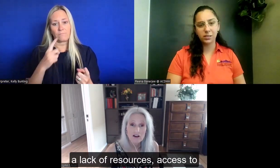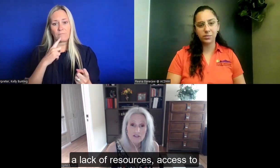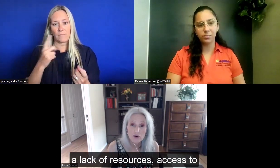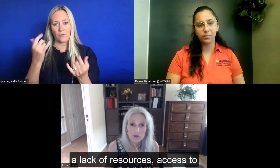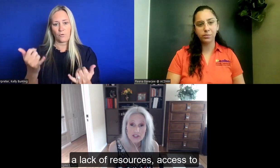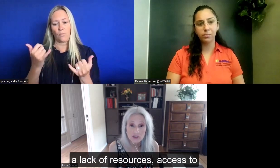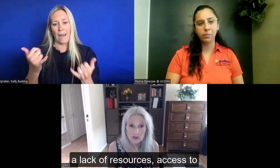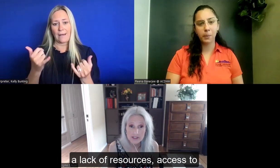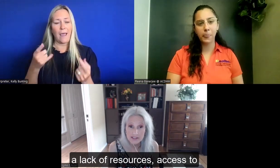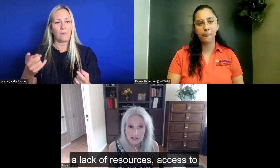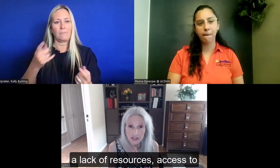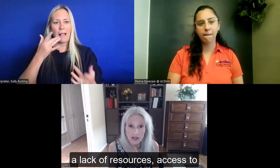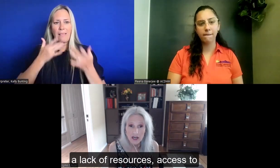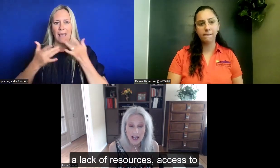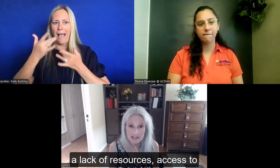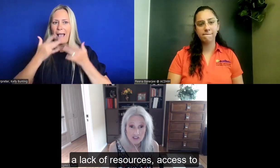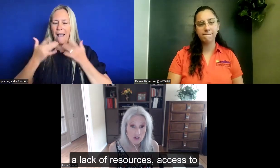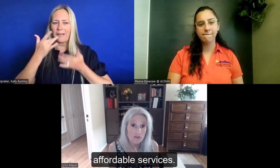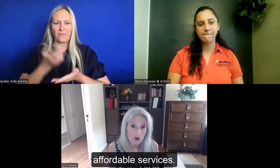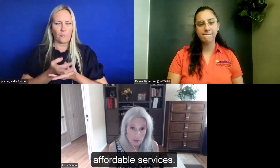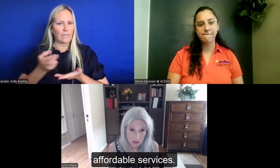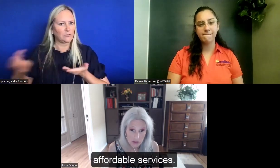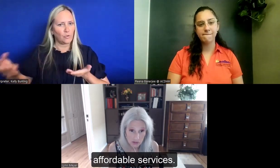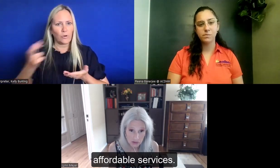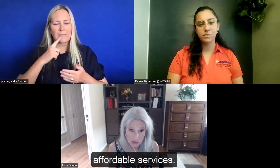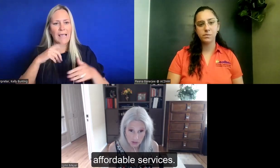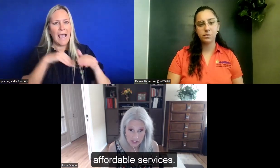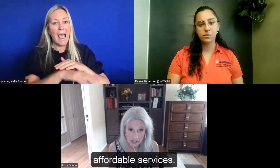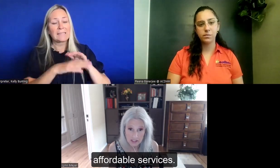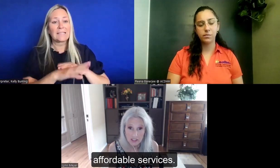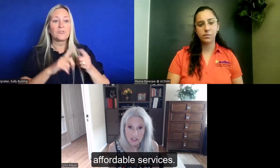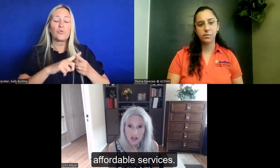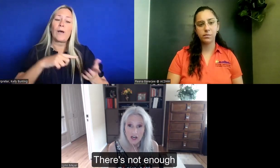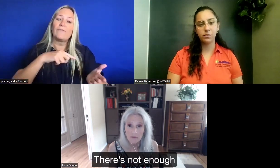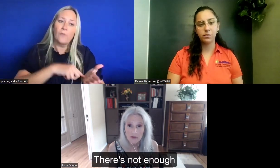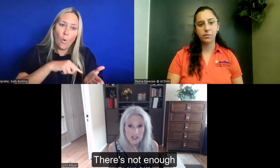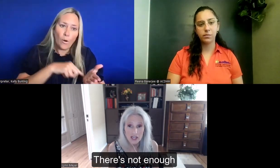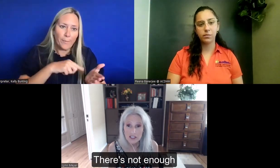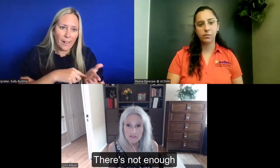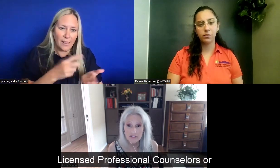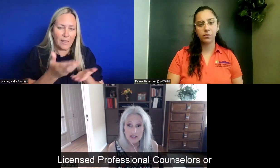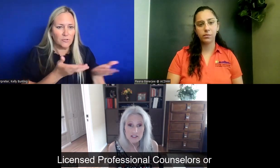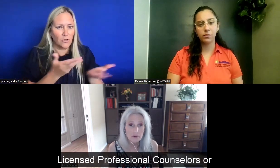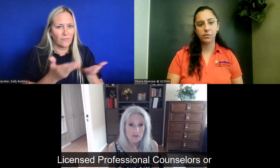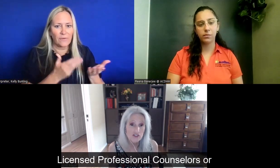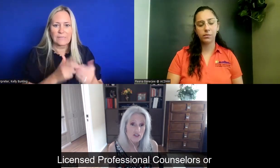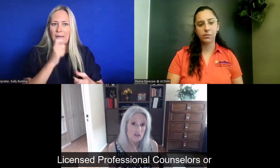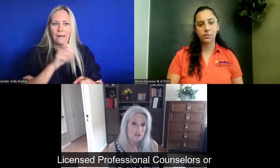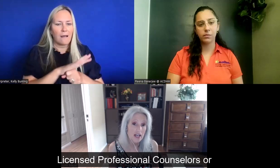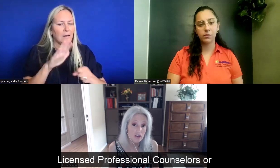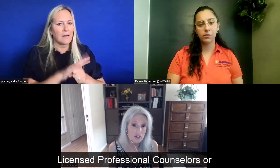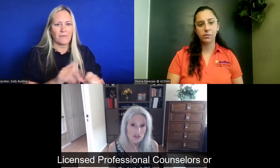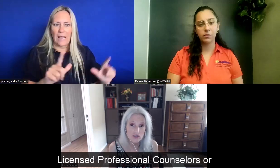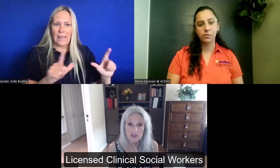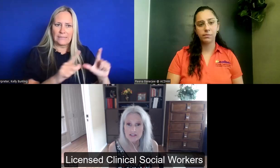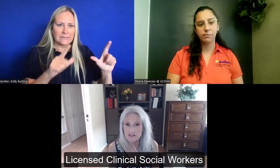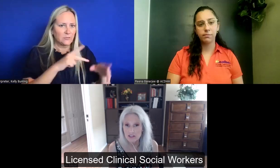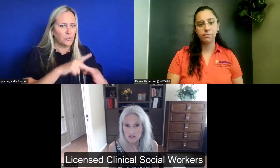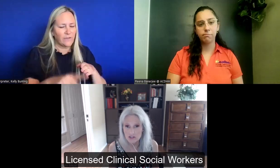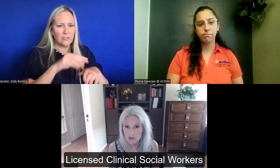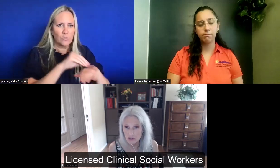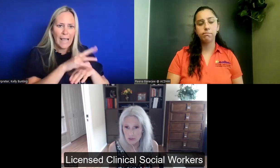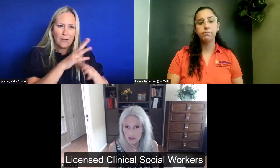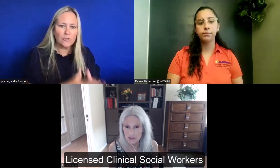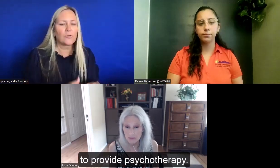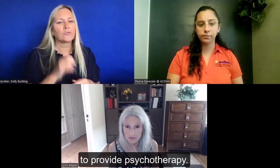lack of resources, access to affordable services. There's not enough licensed professional counselors or licensed